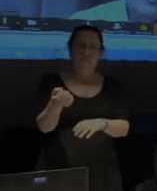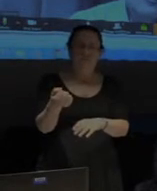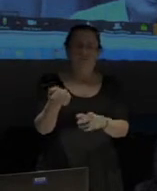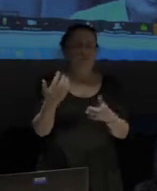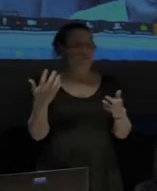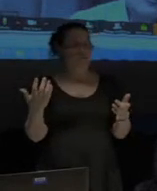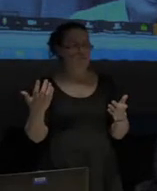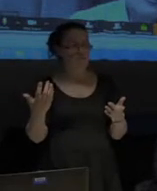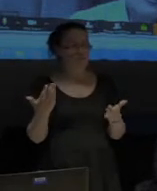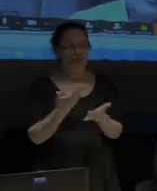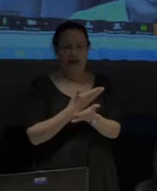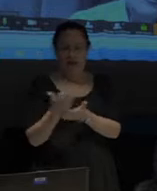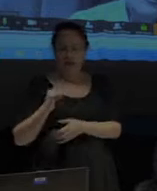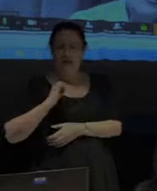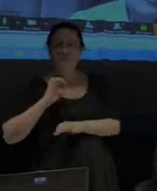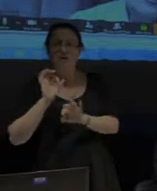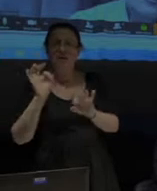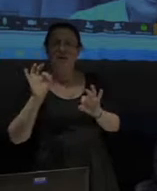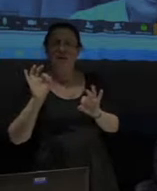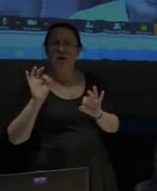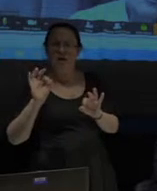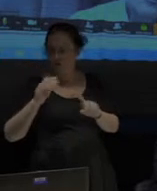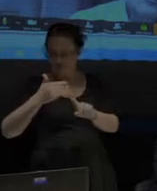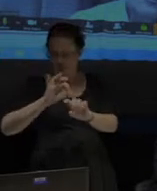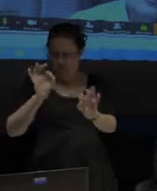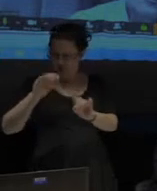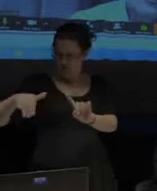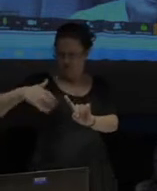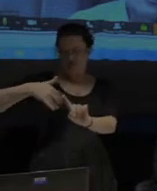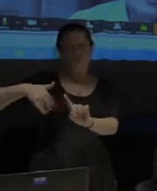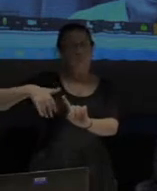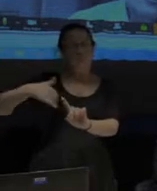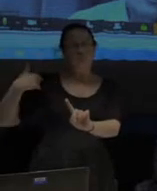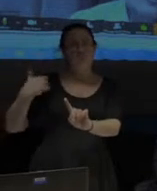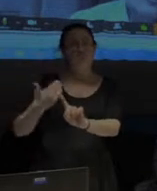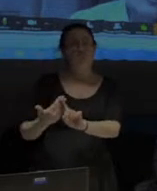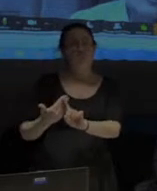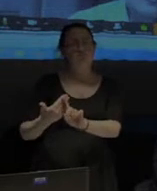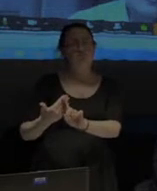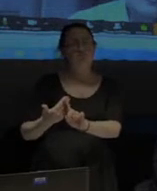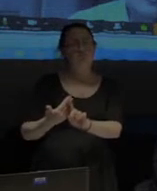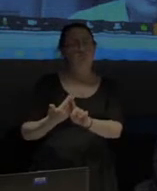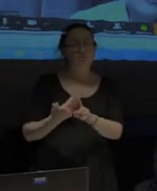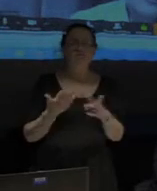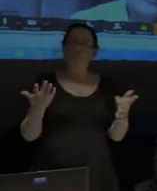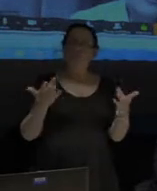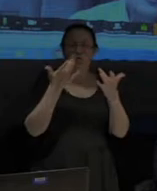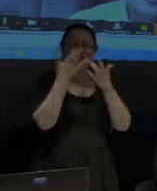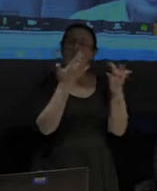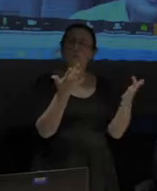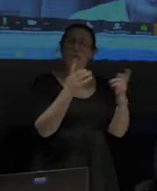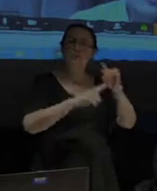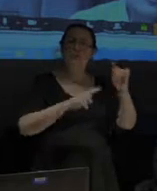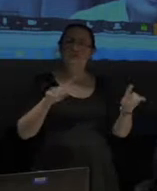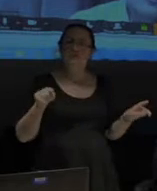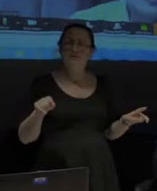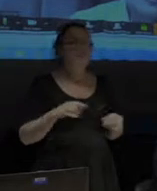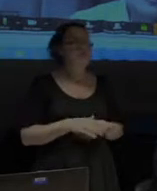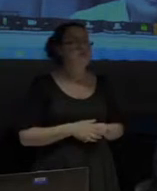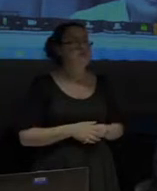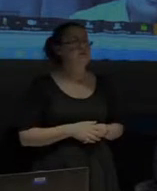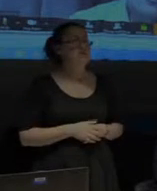slate, it's much easier to actually prove and show how it all works. Where you've got